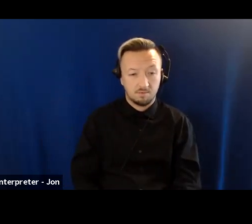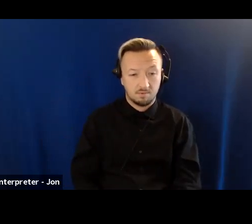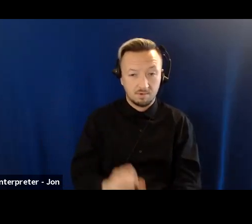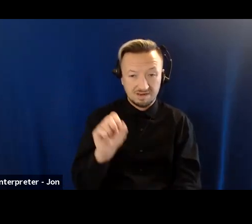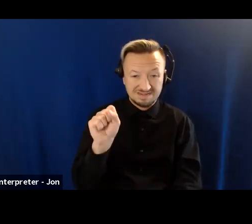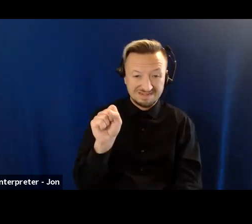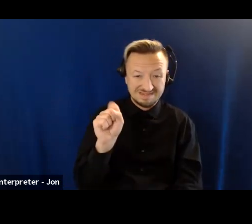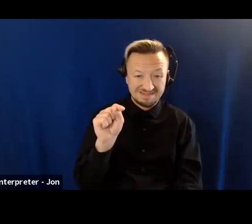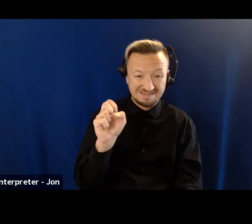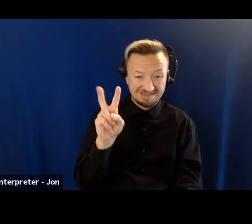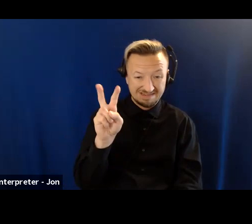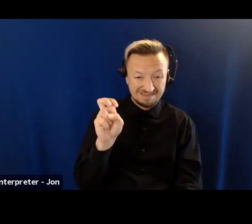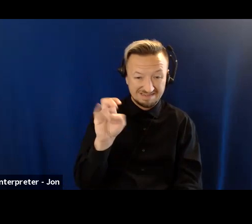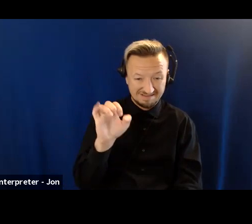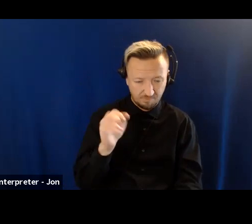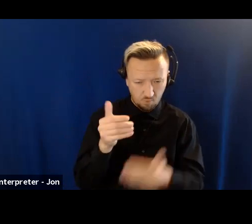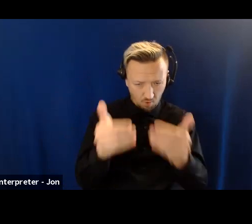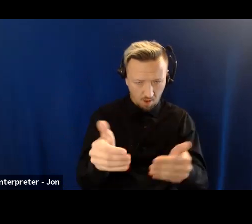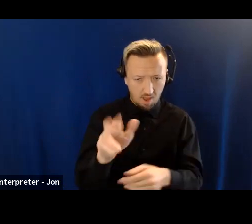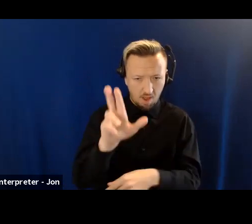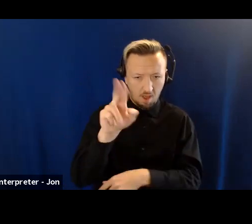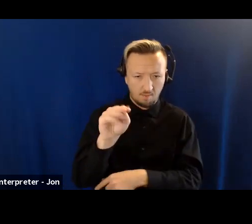Stevie, you should be able to unmute.